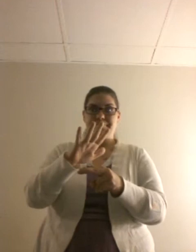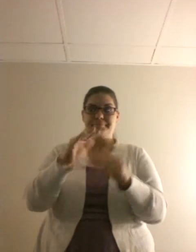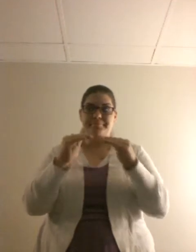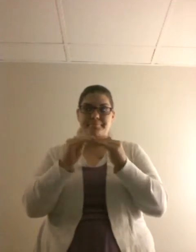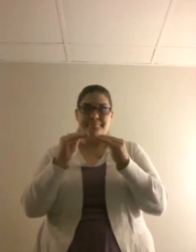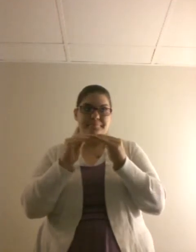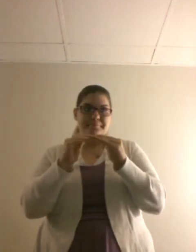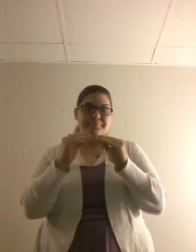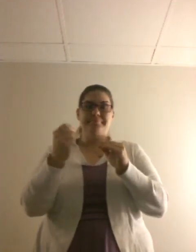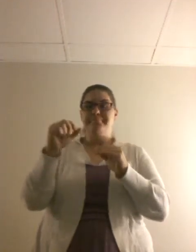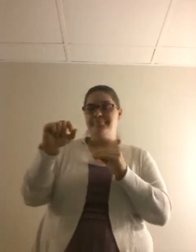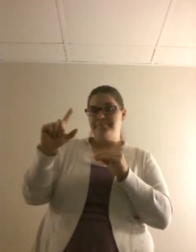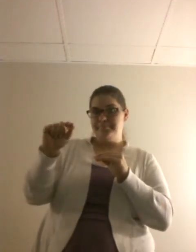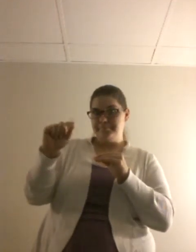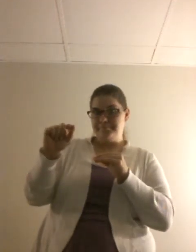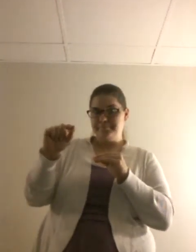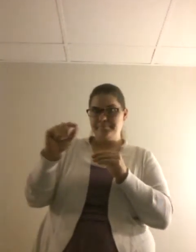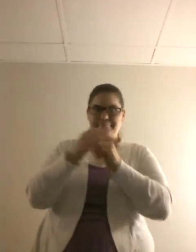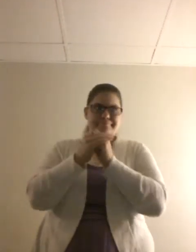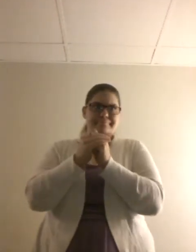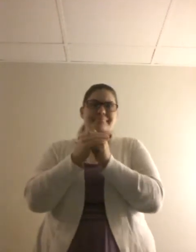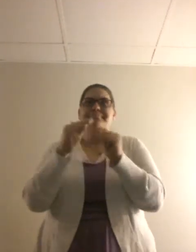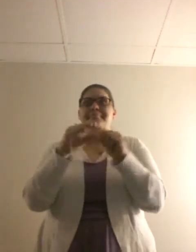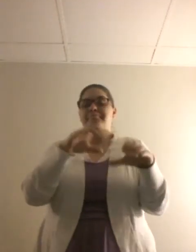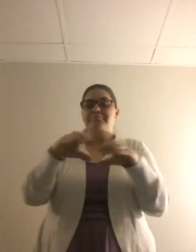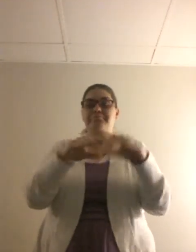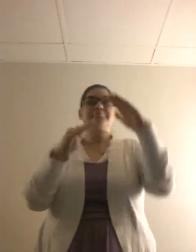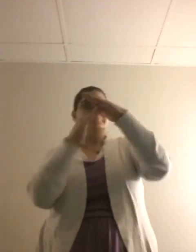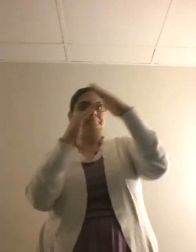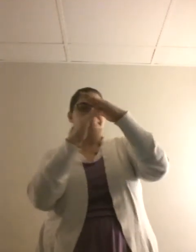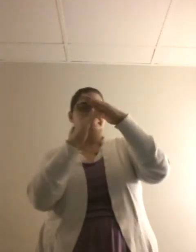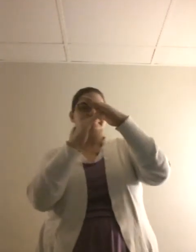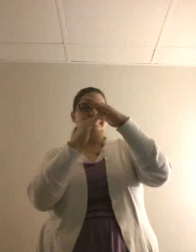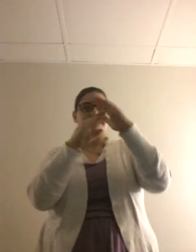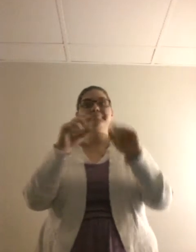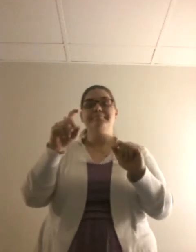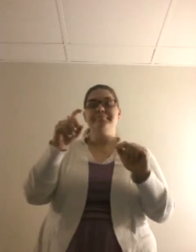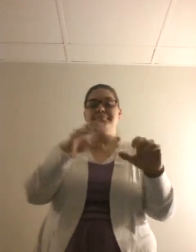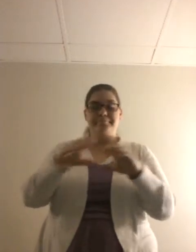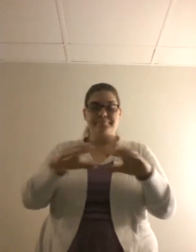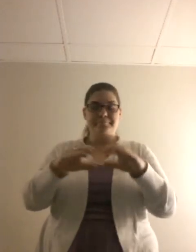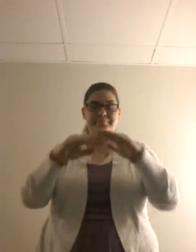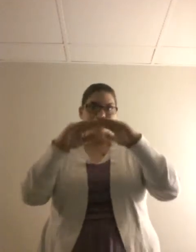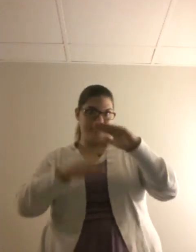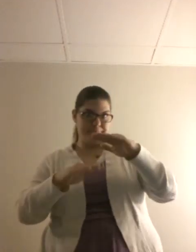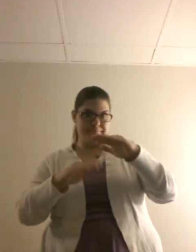see I've done the same thing here. One thing that's really fun to have the students do is give them a fraction. I